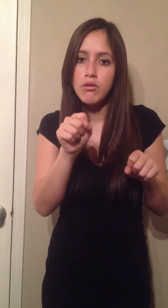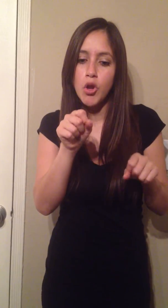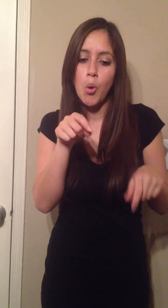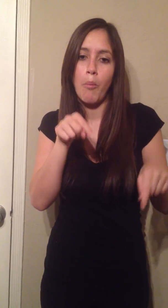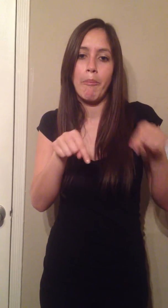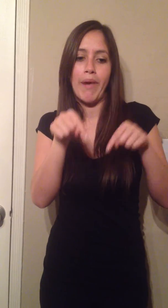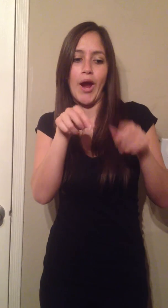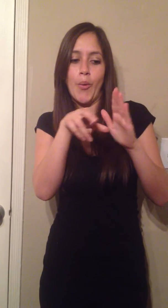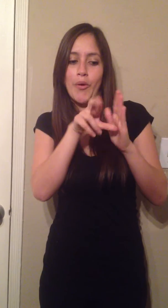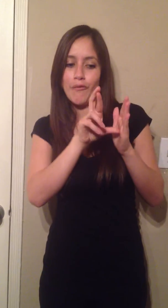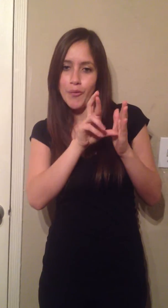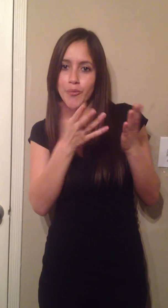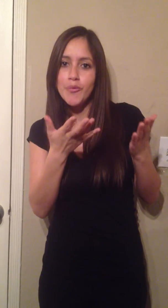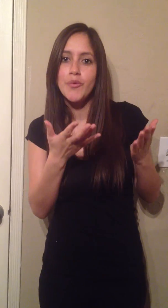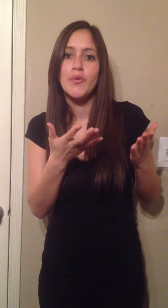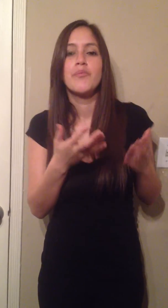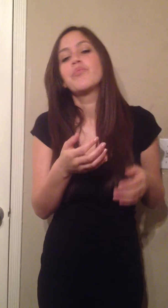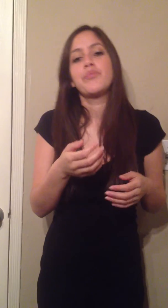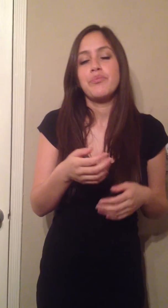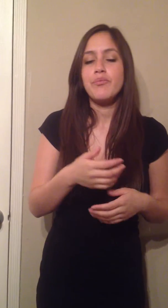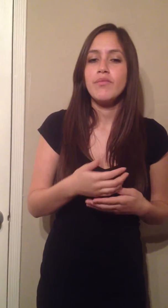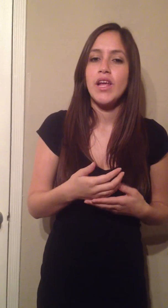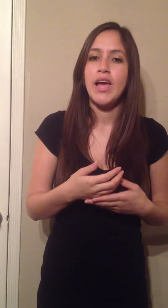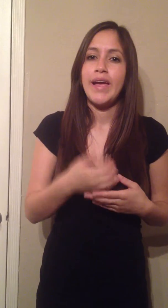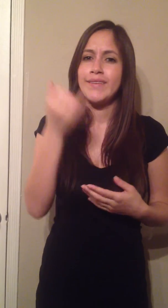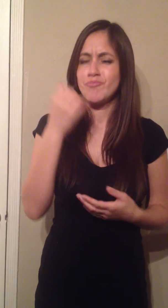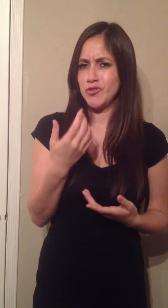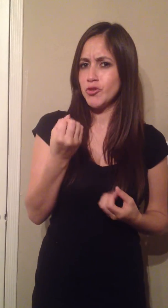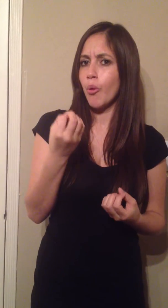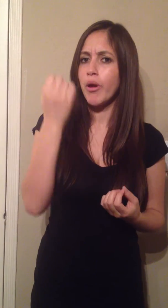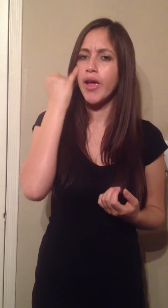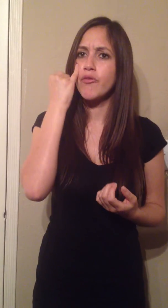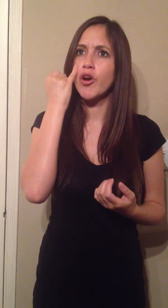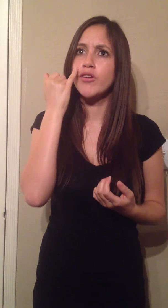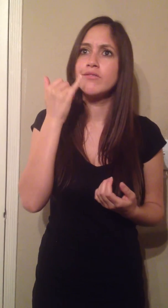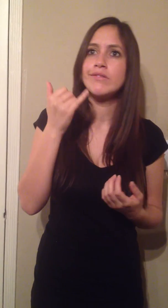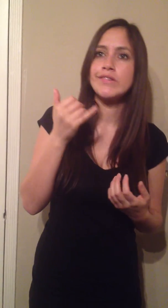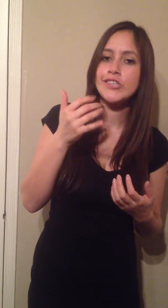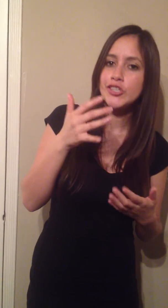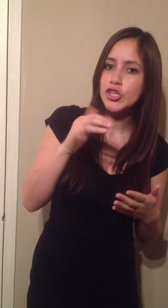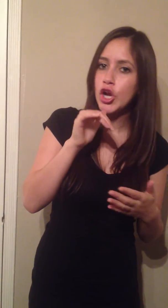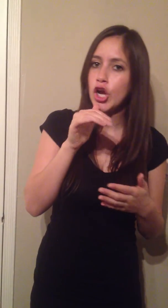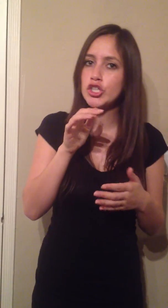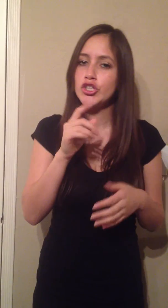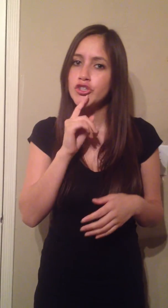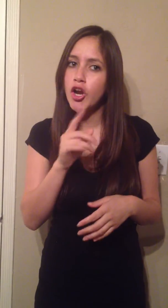like 50-50, should I write that or not? Go ahead and write it. If you're pretty much sure it's not important, go ahead and skip it. But